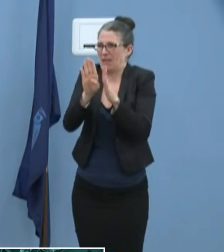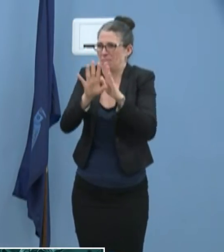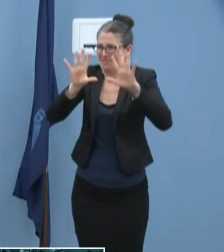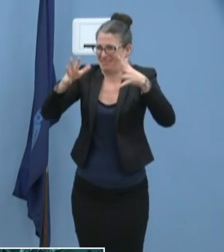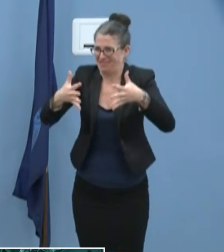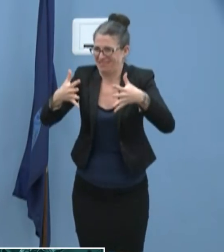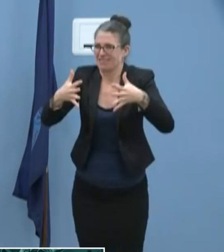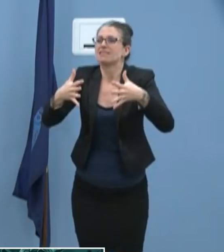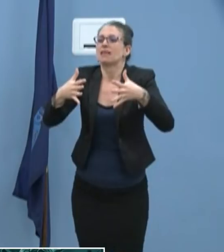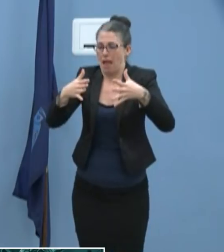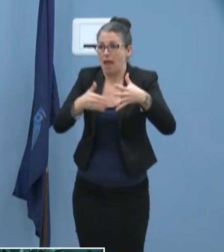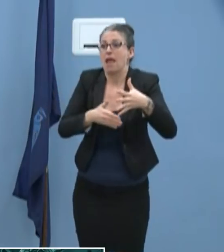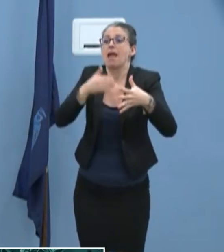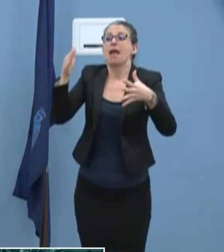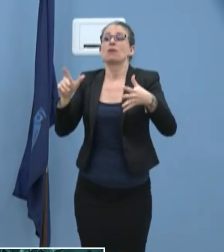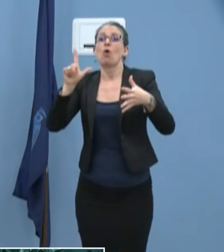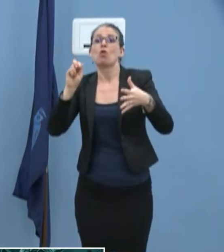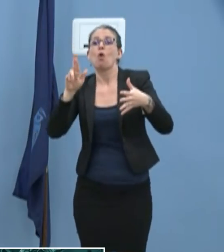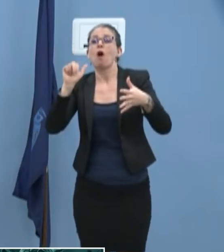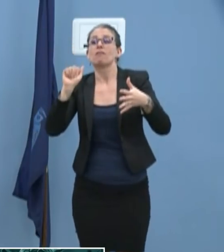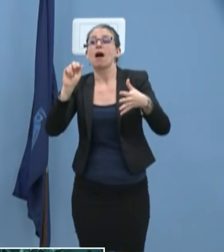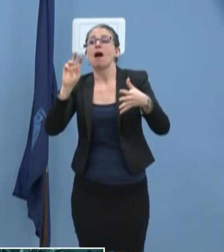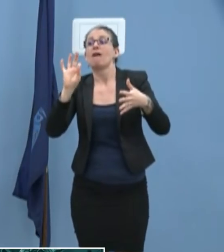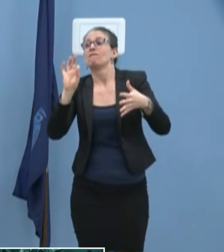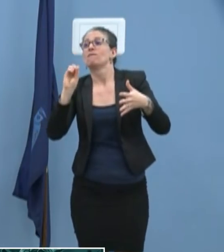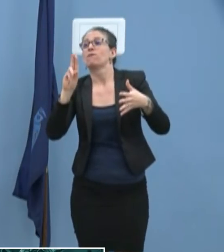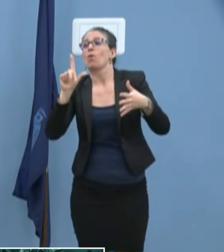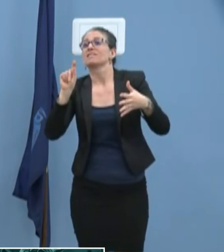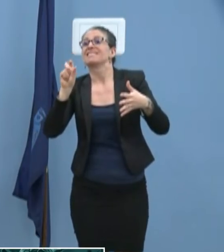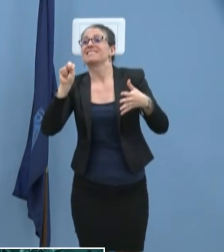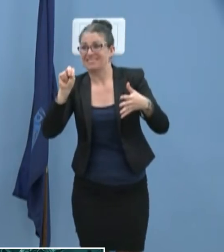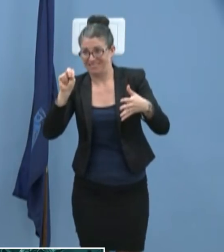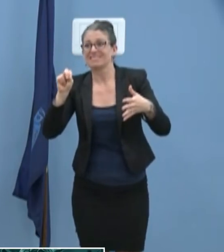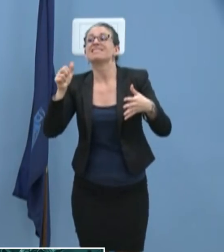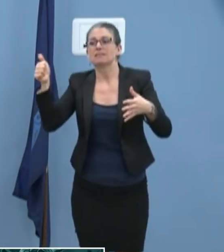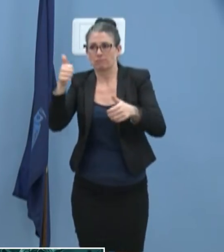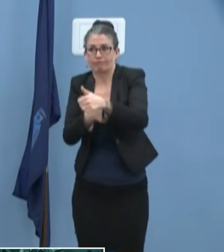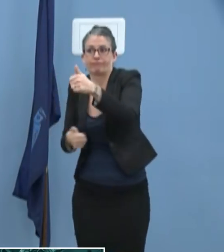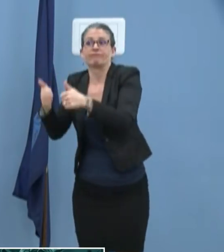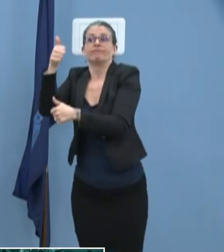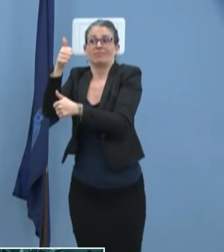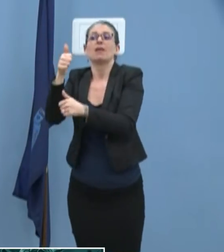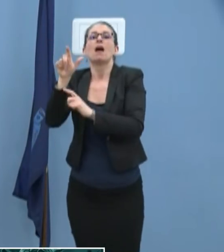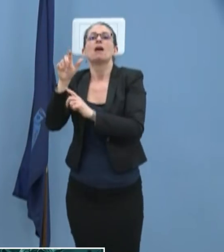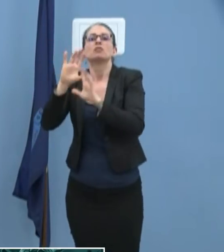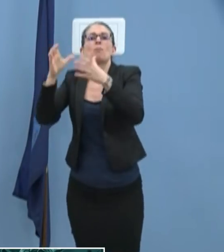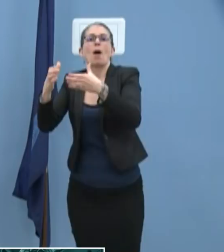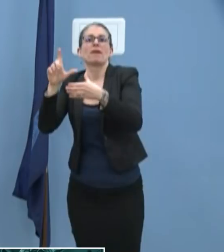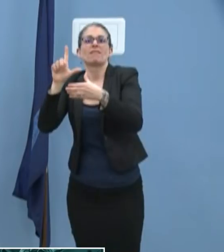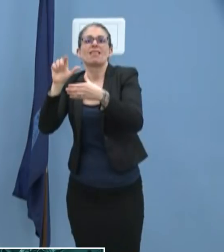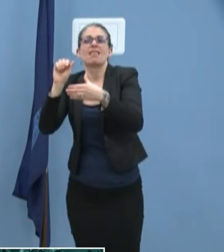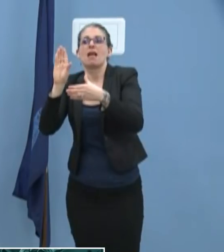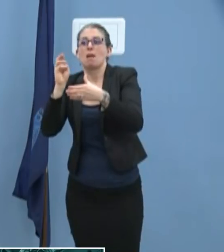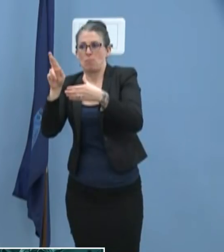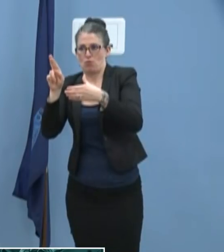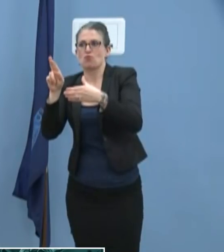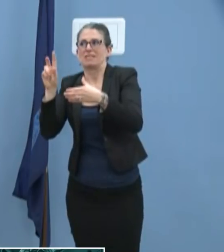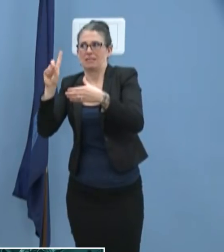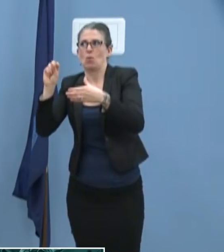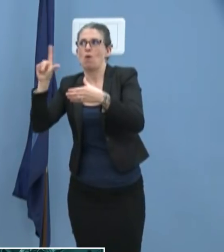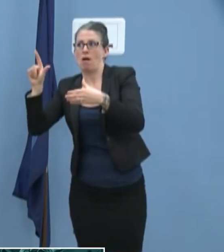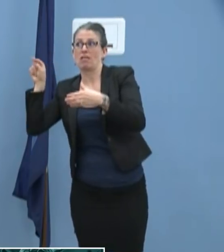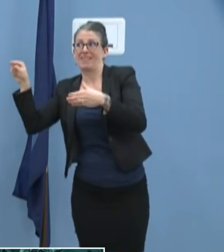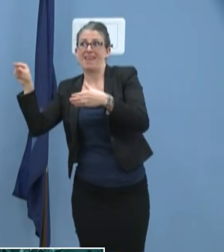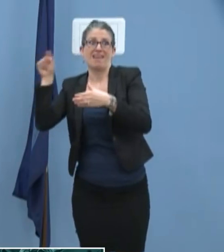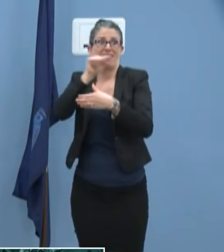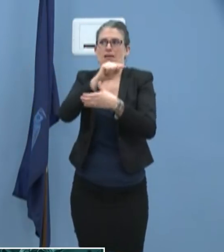evaluate all options to support small businesses and Maine workers. And we are also hoping that Congress